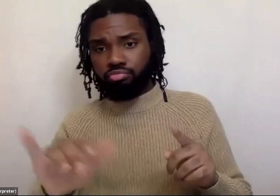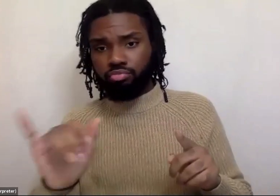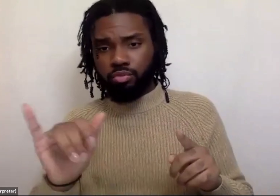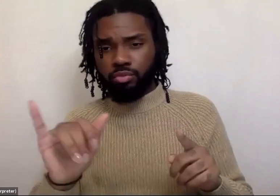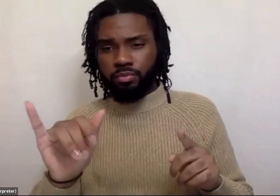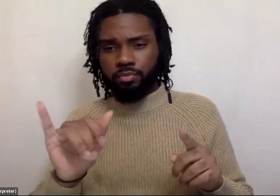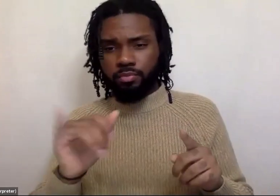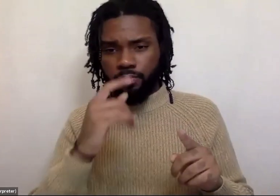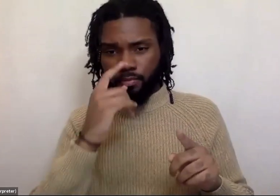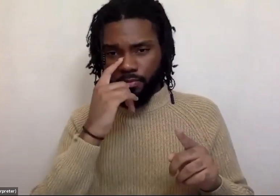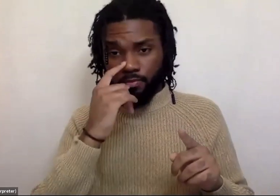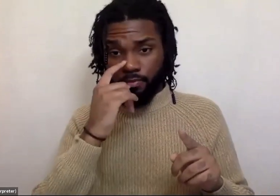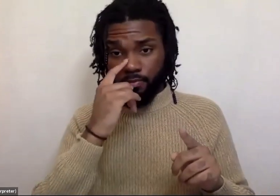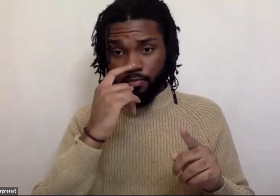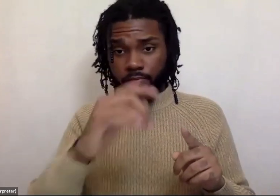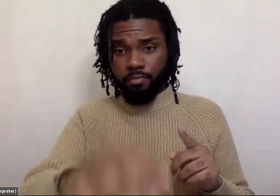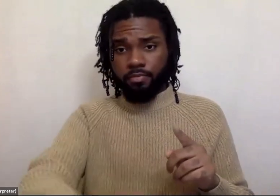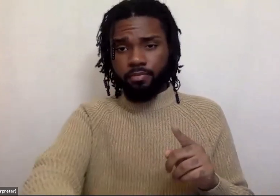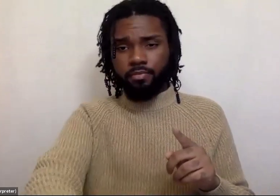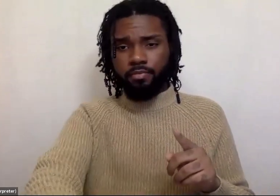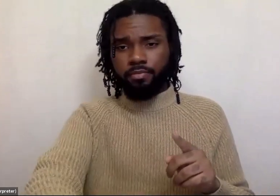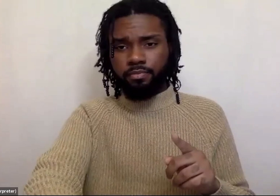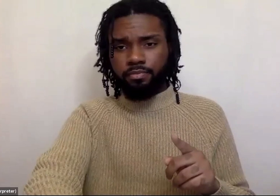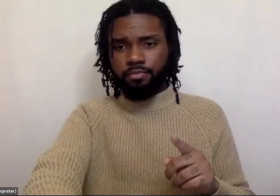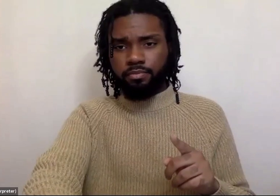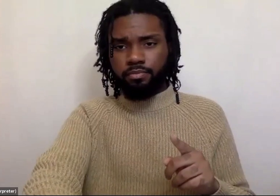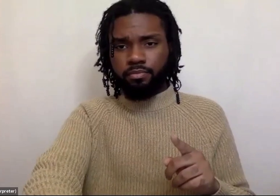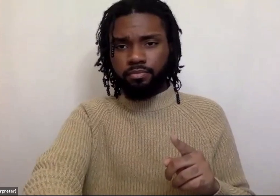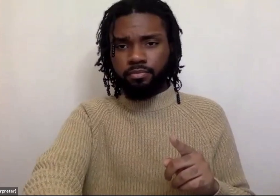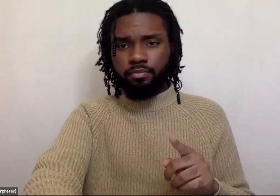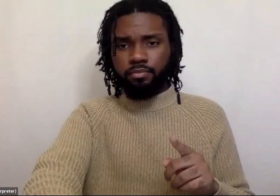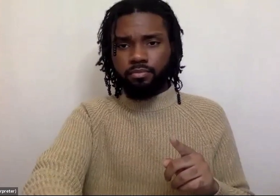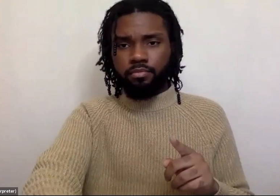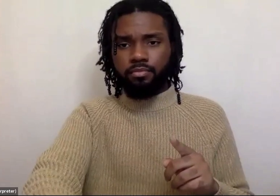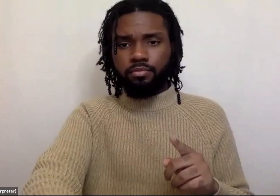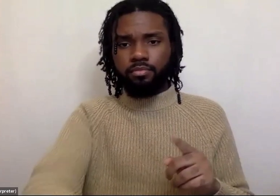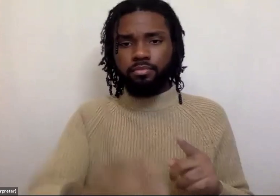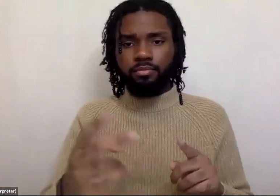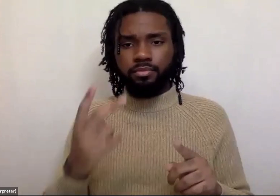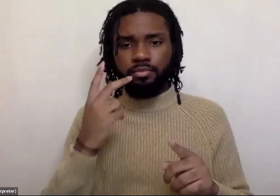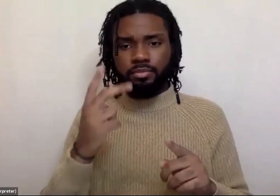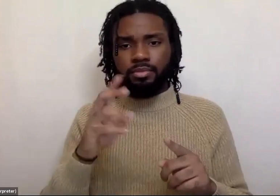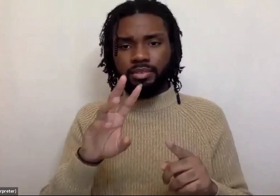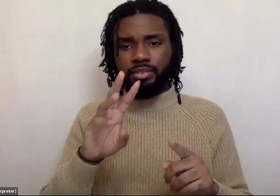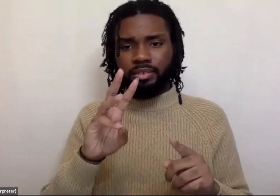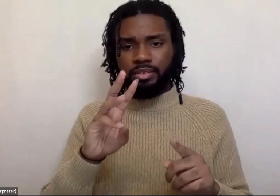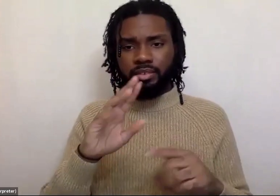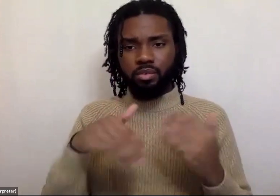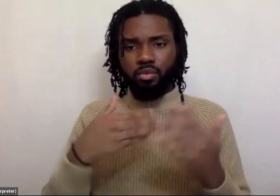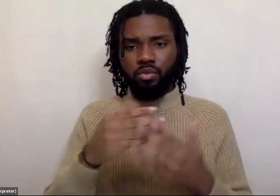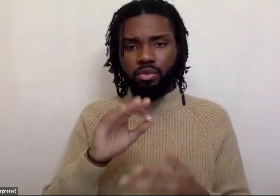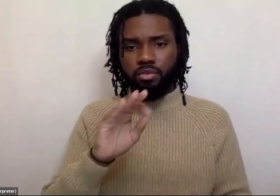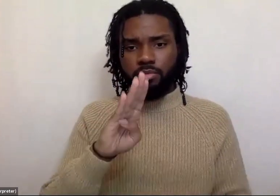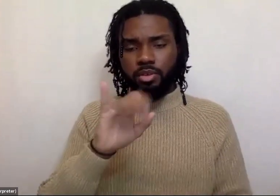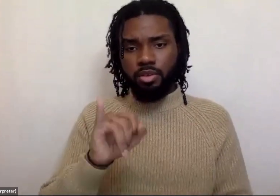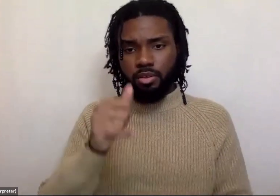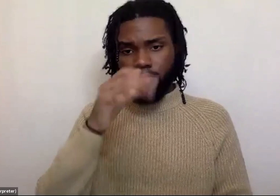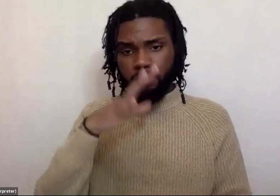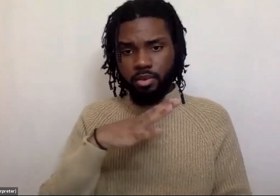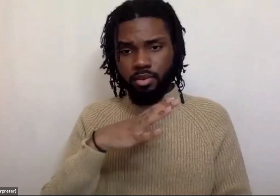I see these, this 6, all white, of course, FBI men. And then somebody throws something through